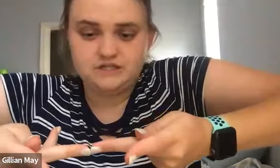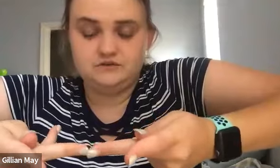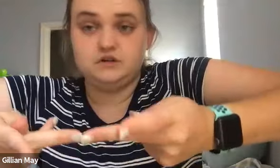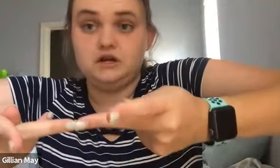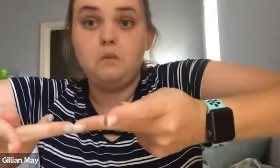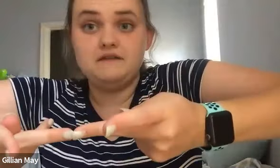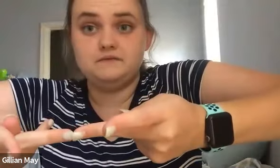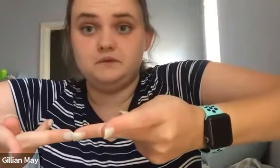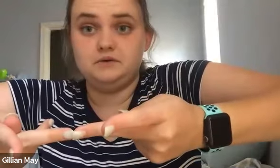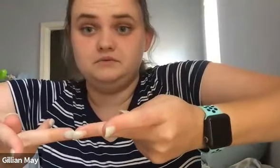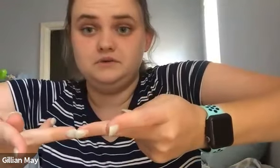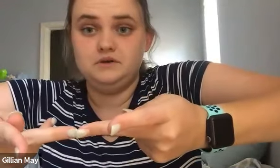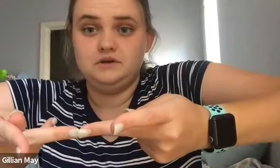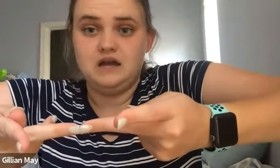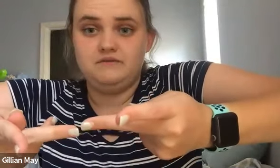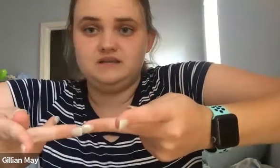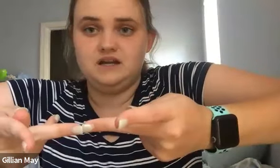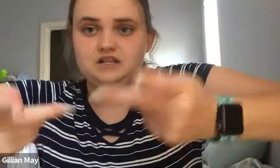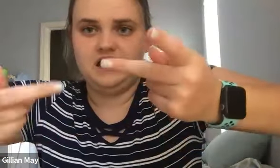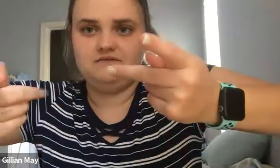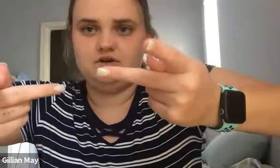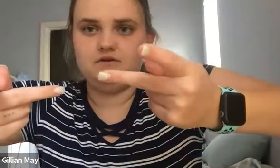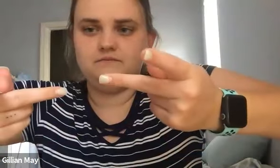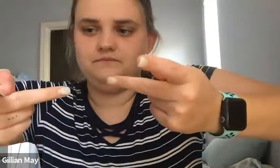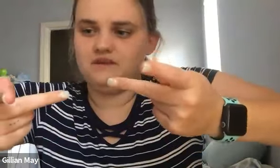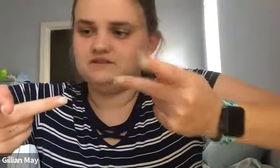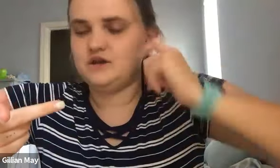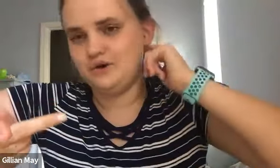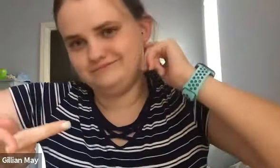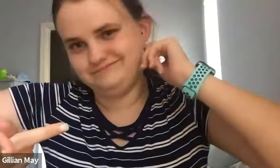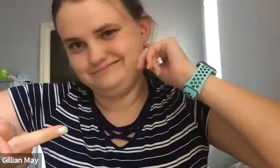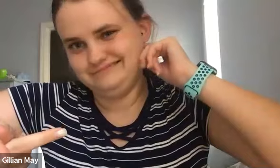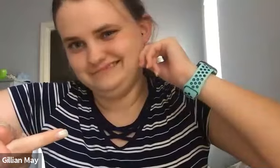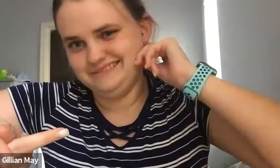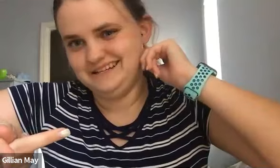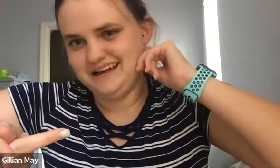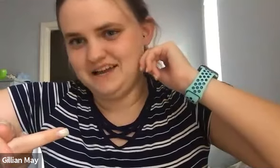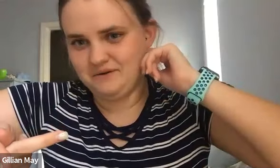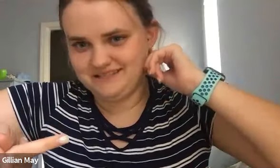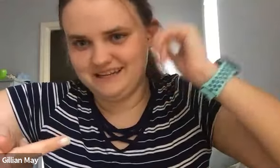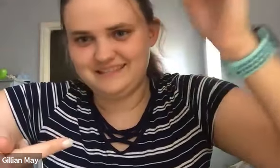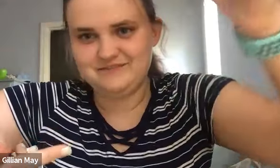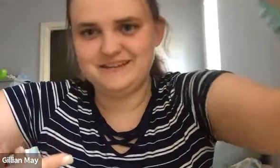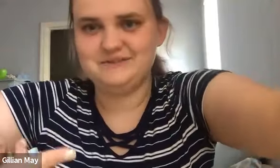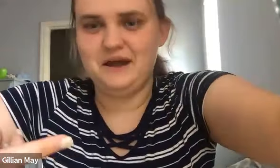to, starting away from you, have them touch, like have your, so I know I see the face.